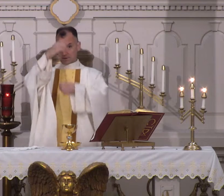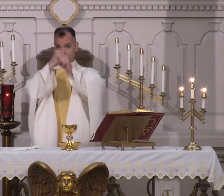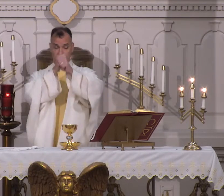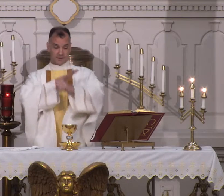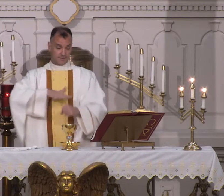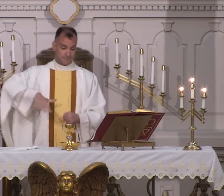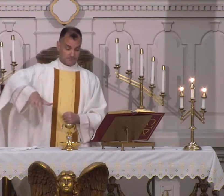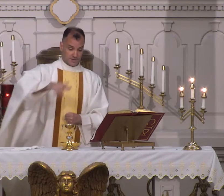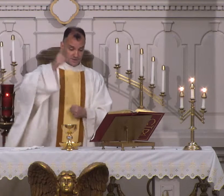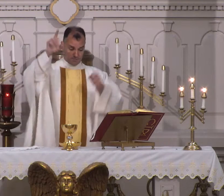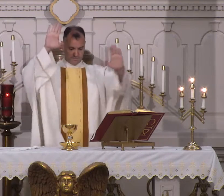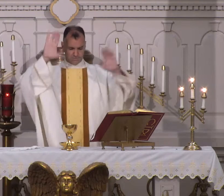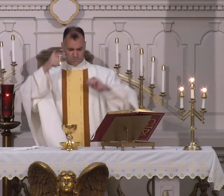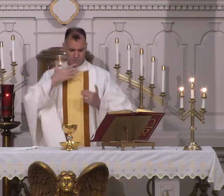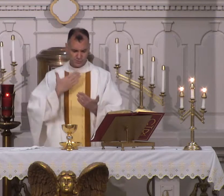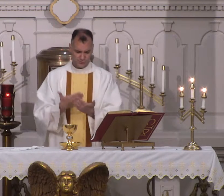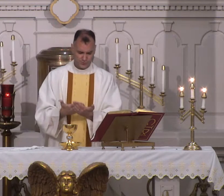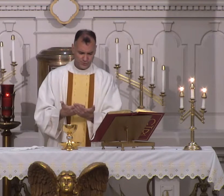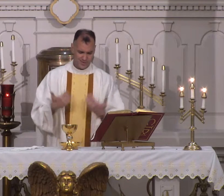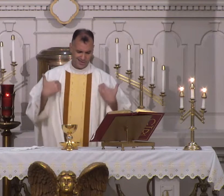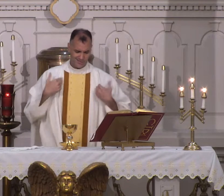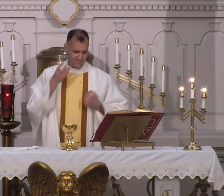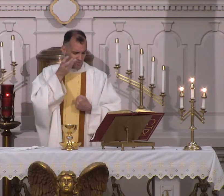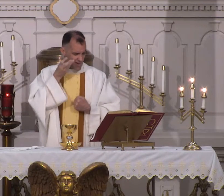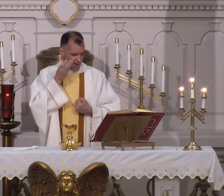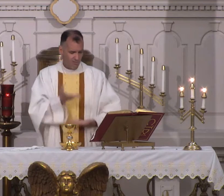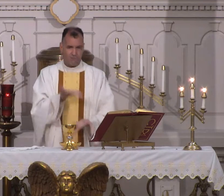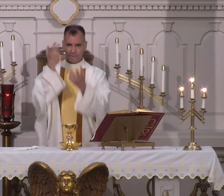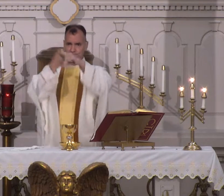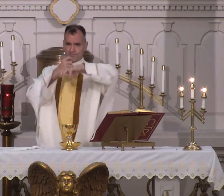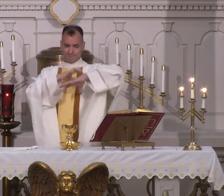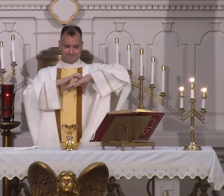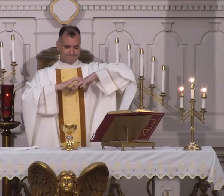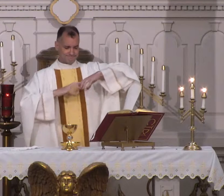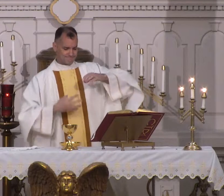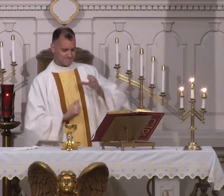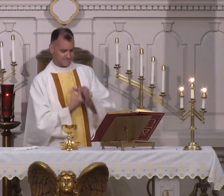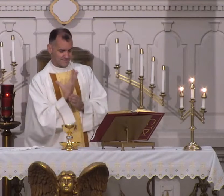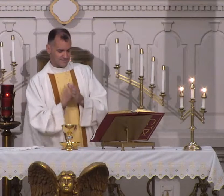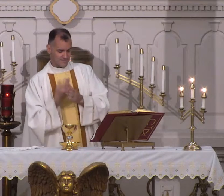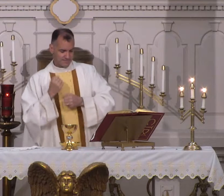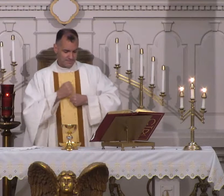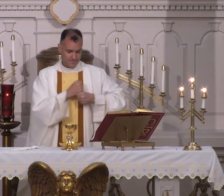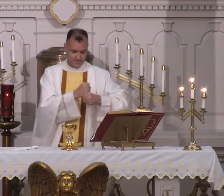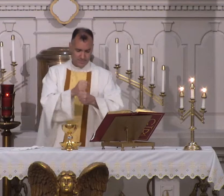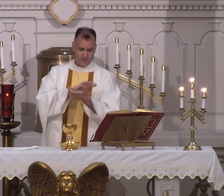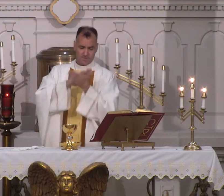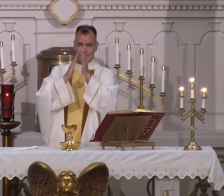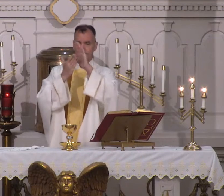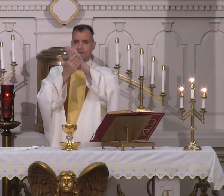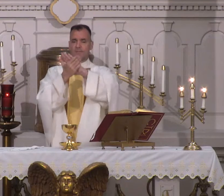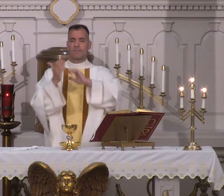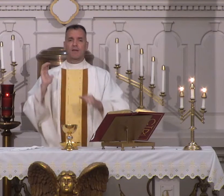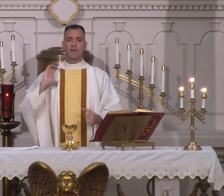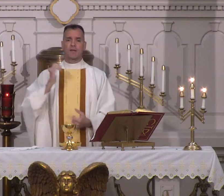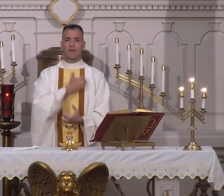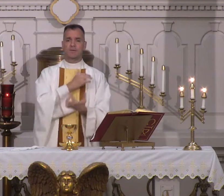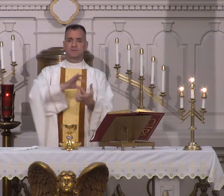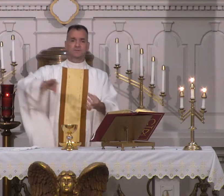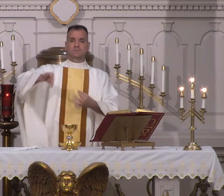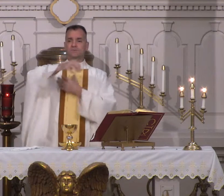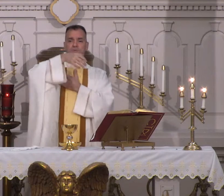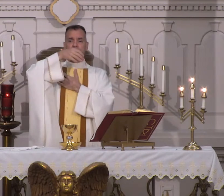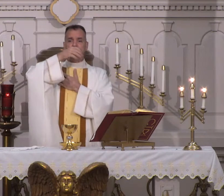Blessed are you, Lord God of all creation, for through your goodness we have received the wine we offer you. Fruit of the vine and work of